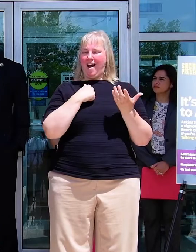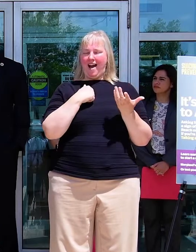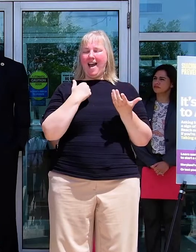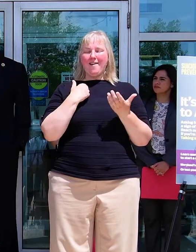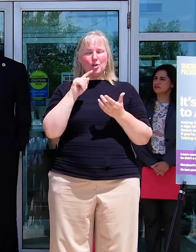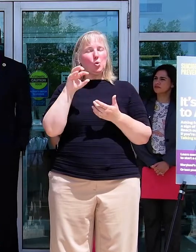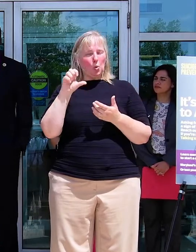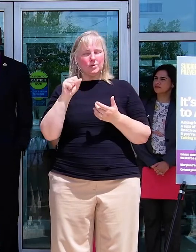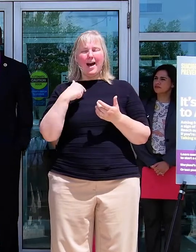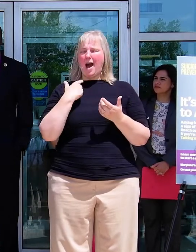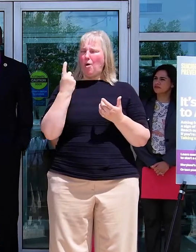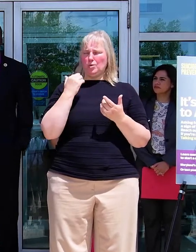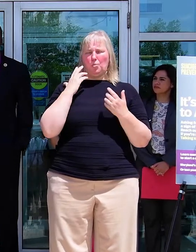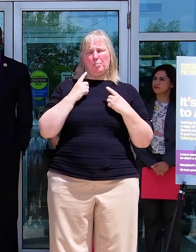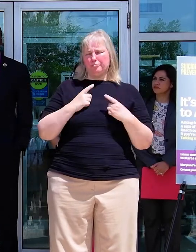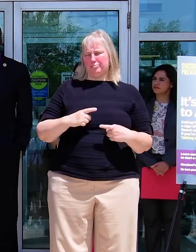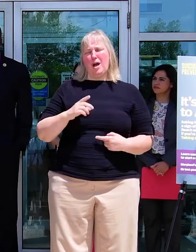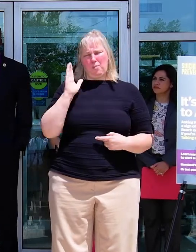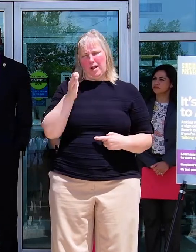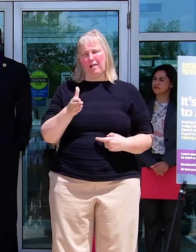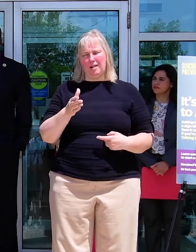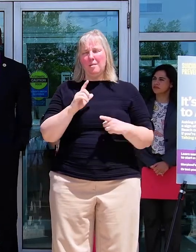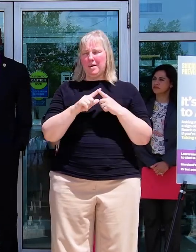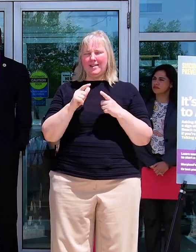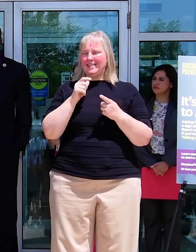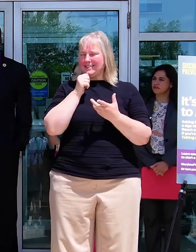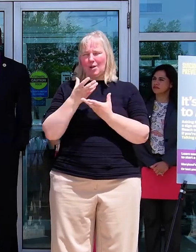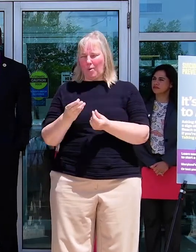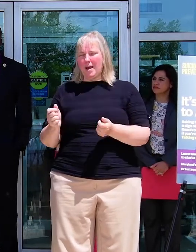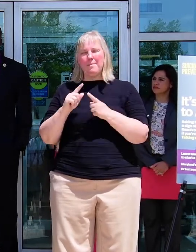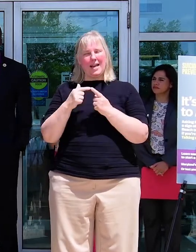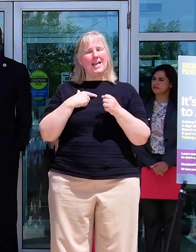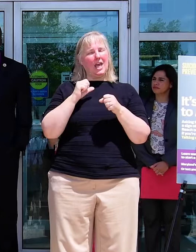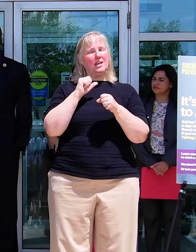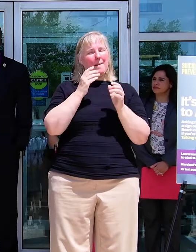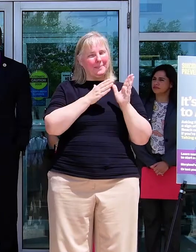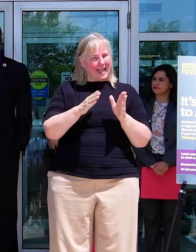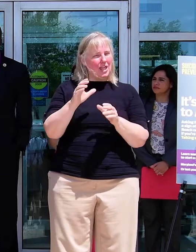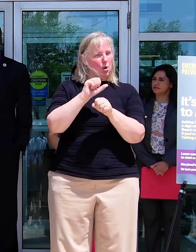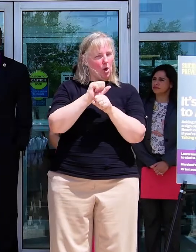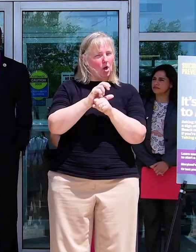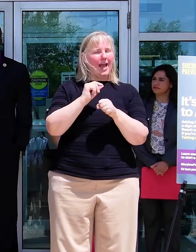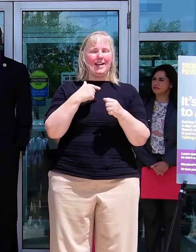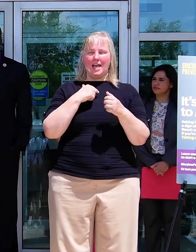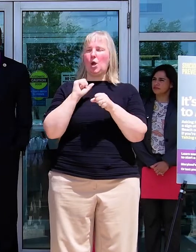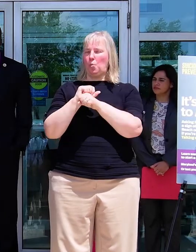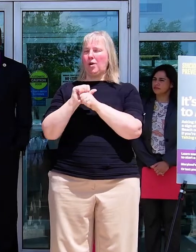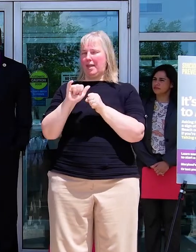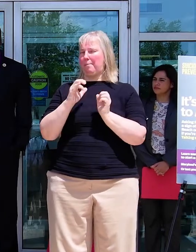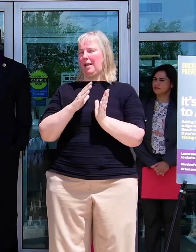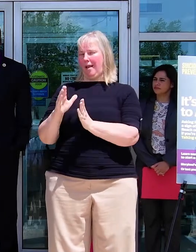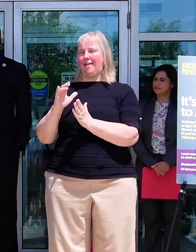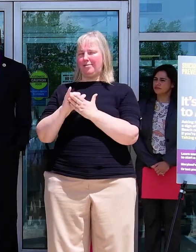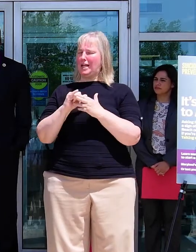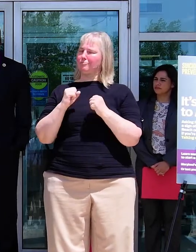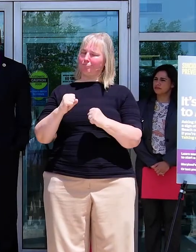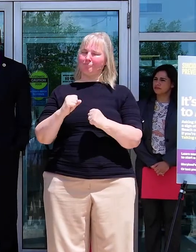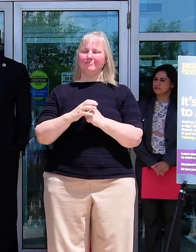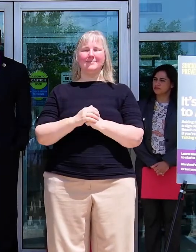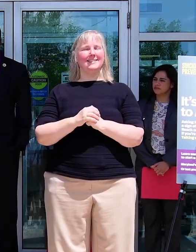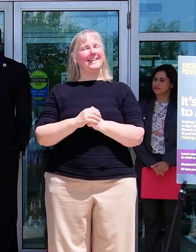doesn't go away, but I can plan the work and I can work the plan, and that's pretty solid.